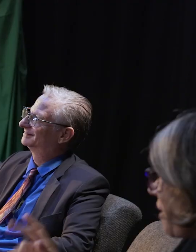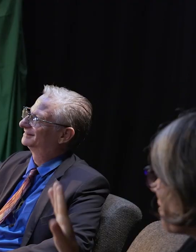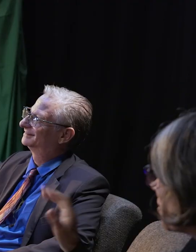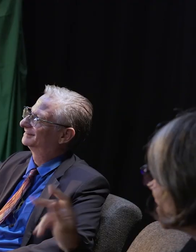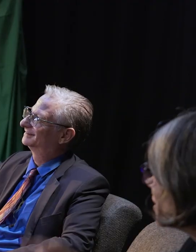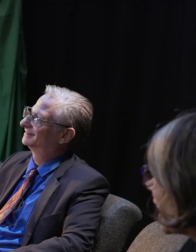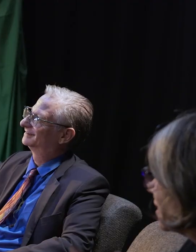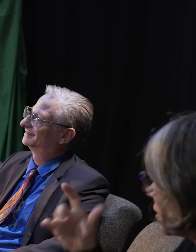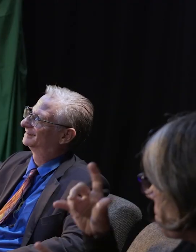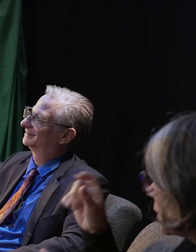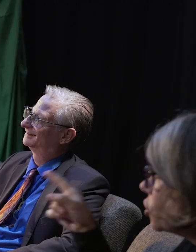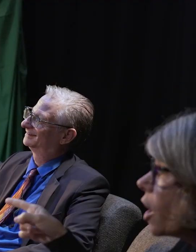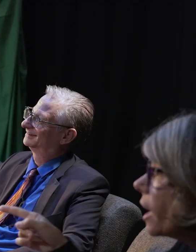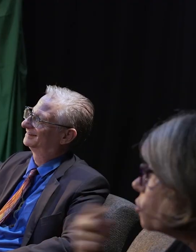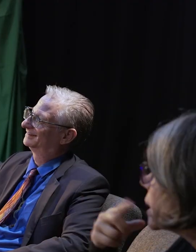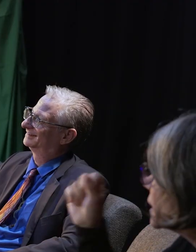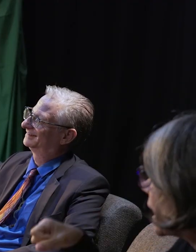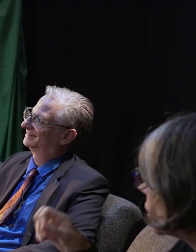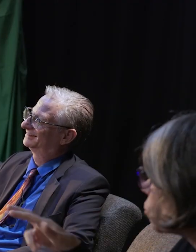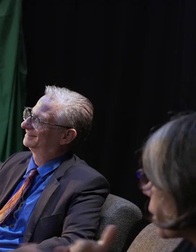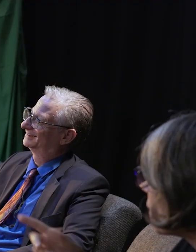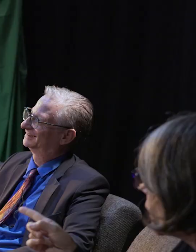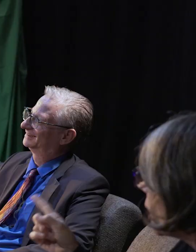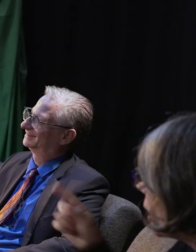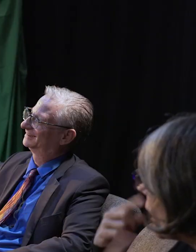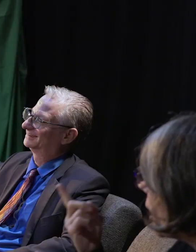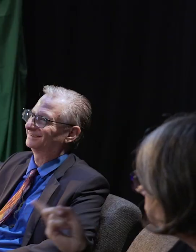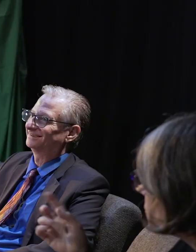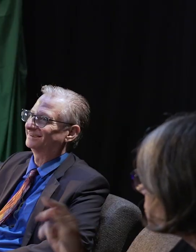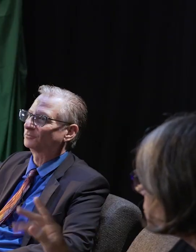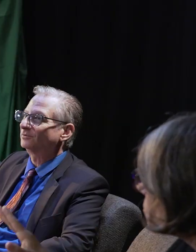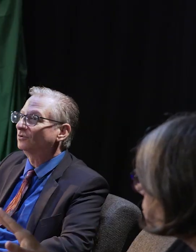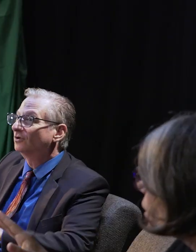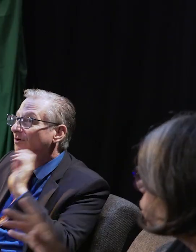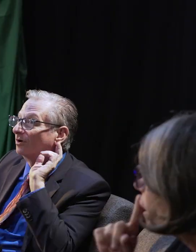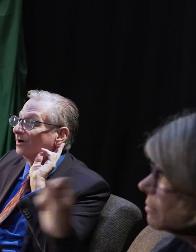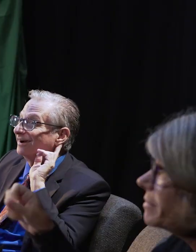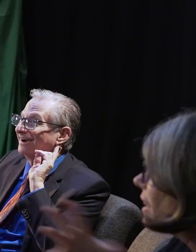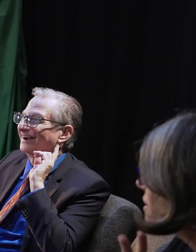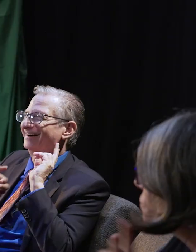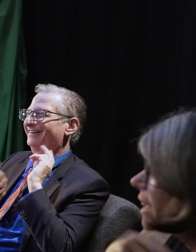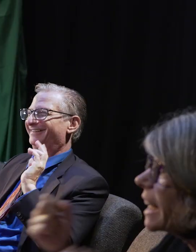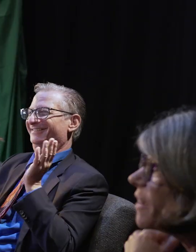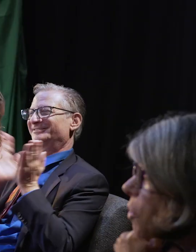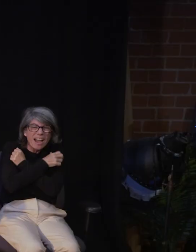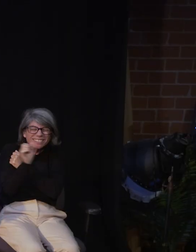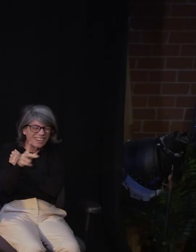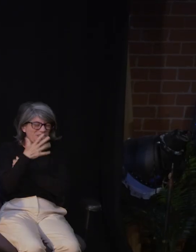question? And you can say yes or whatever. How do you feel about a hug? Yes. That's all right. Yes? Okay, thank